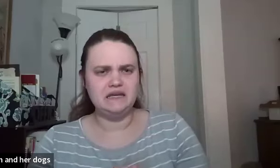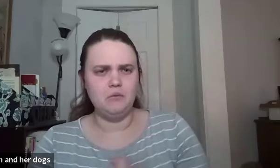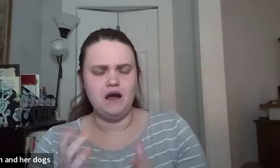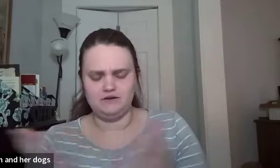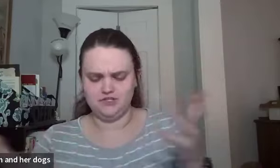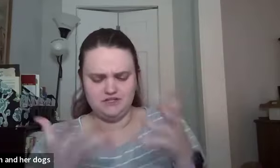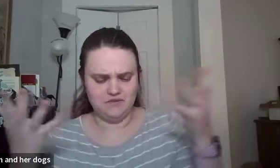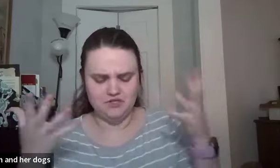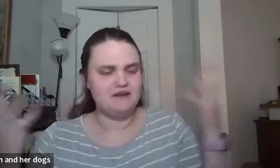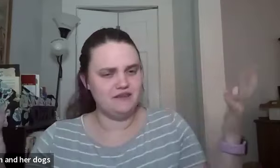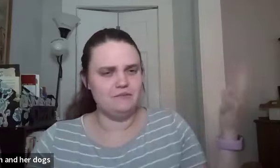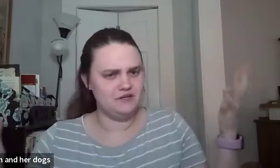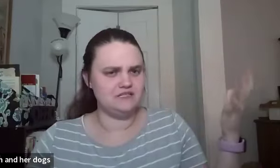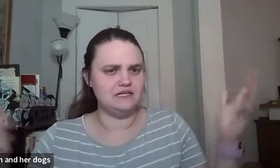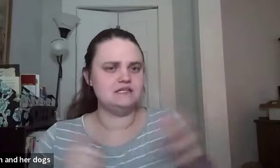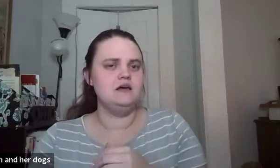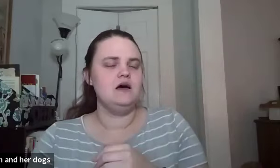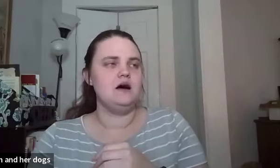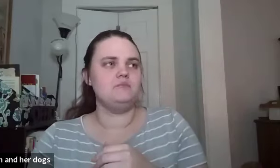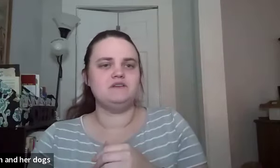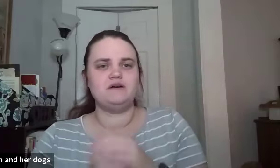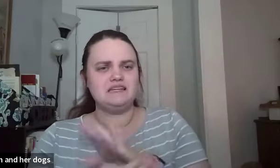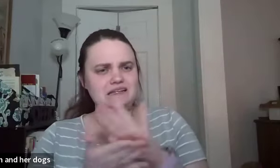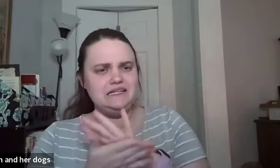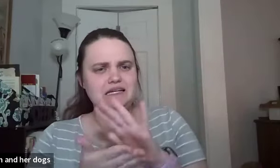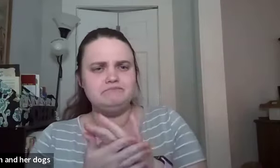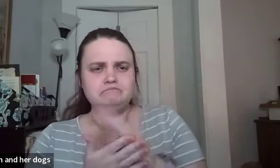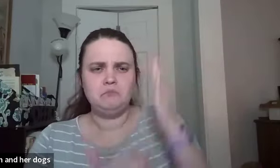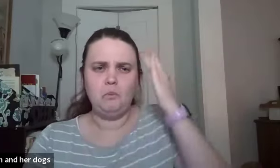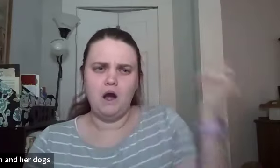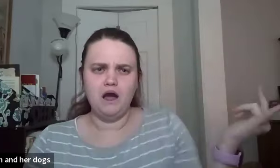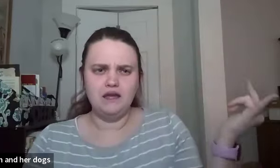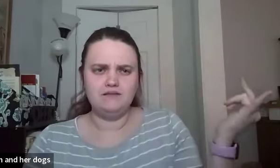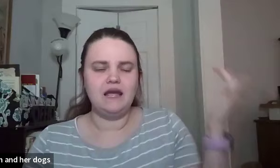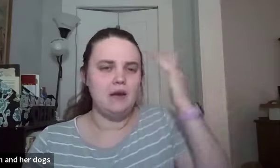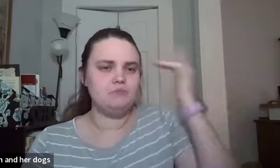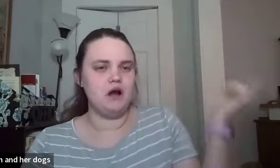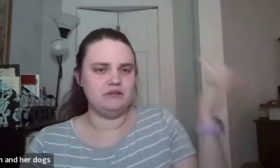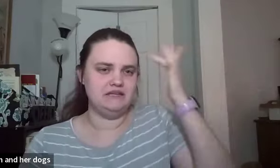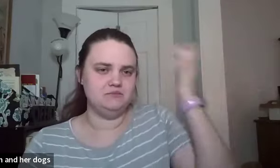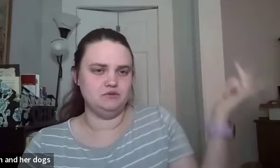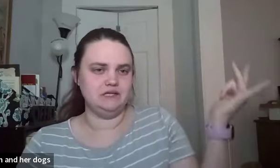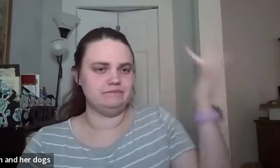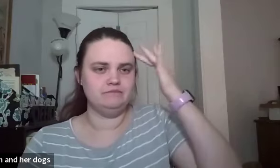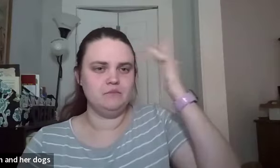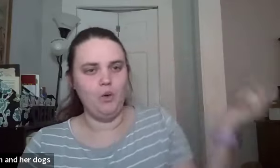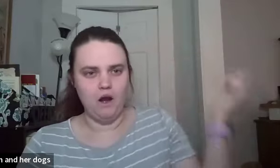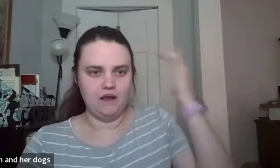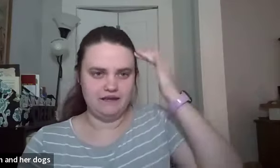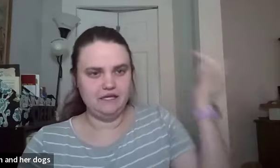cleaning why or something, I'm trying to think of a bigger sentence. But if I was like cleaning why, like I would probably end up doing a why